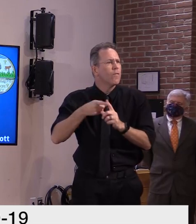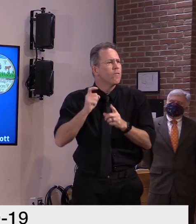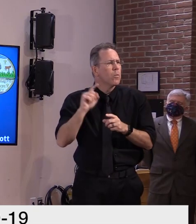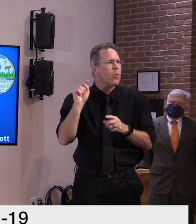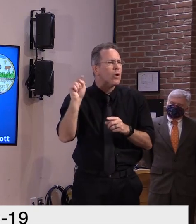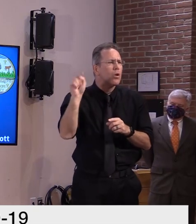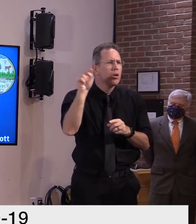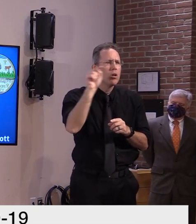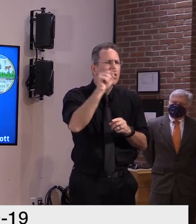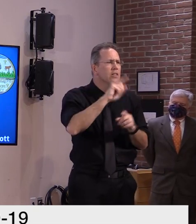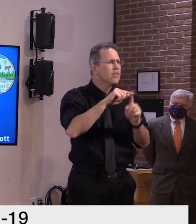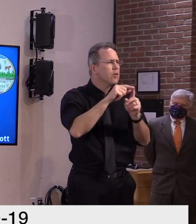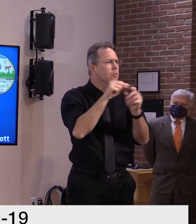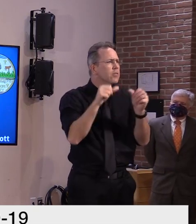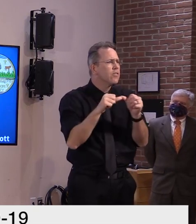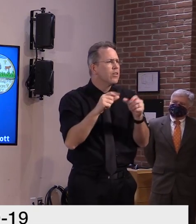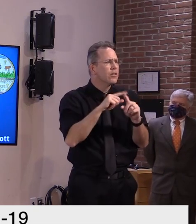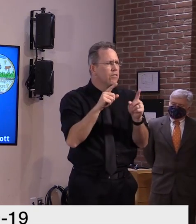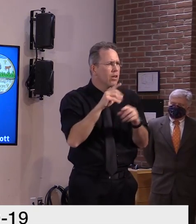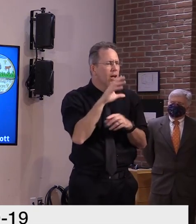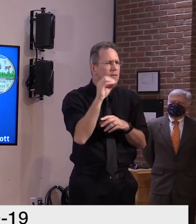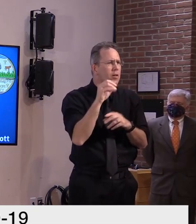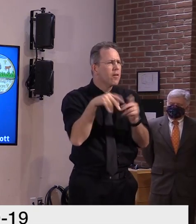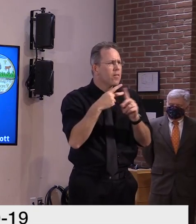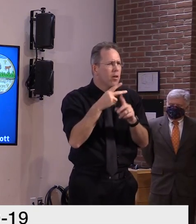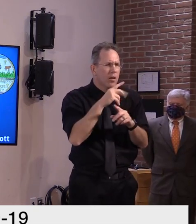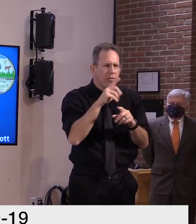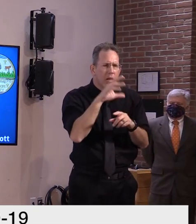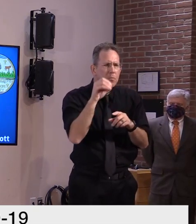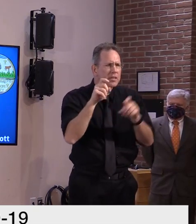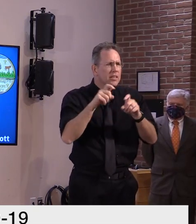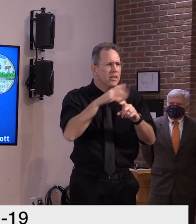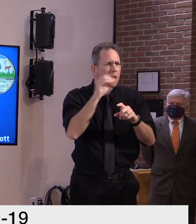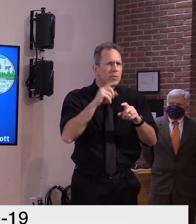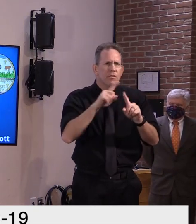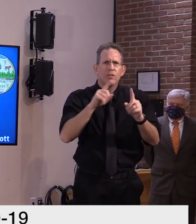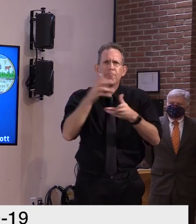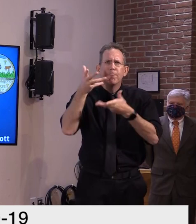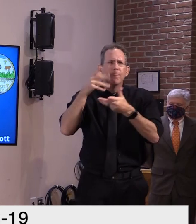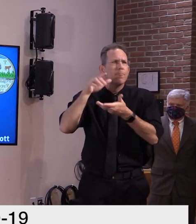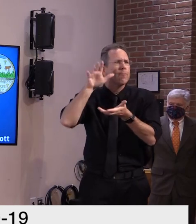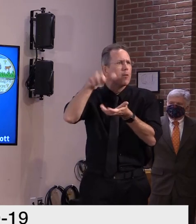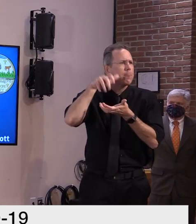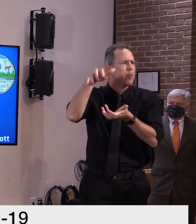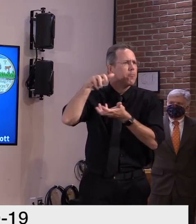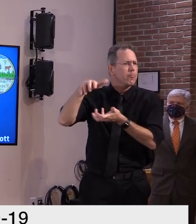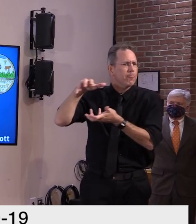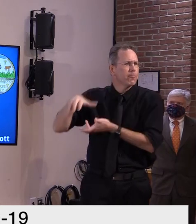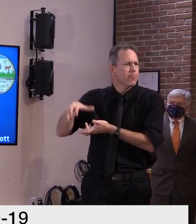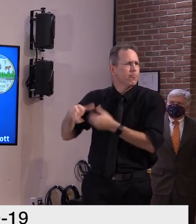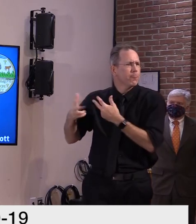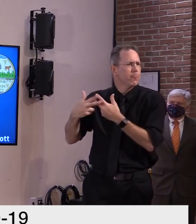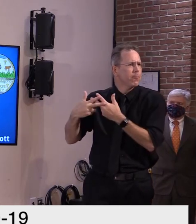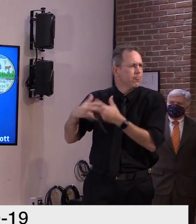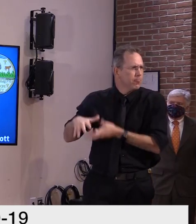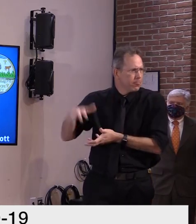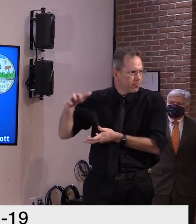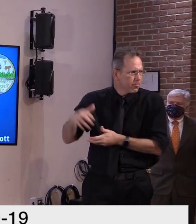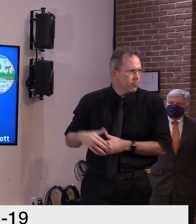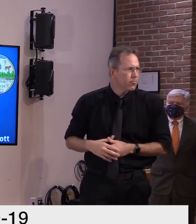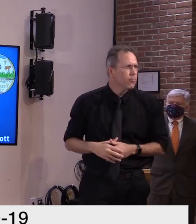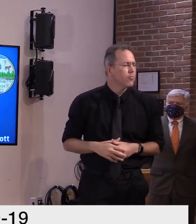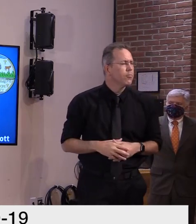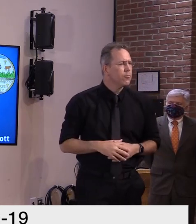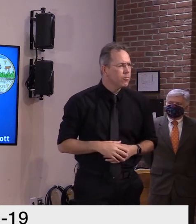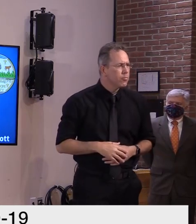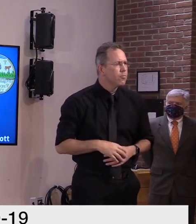state. And we've recently acquired for five of the hospitals across the state that did not